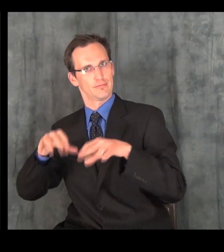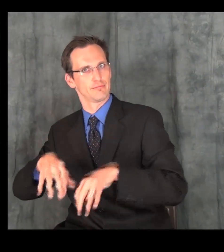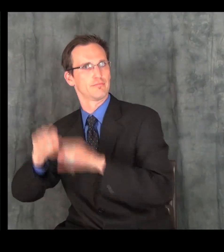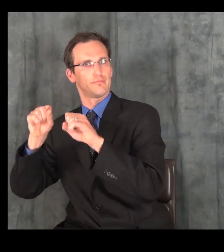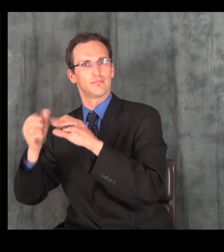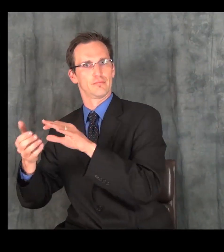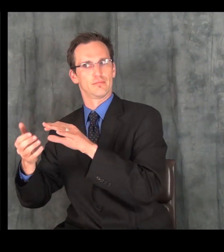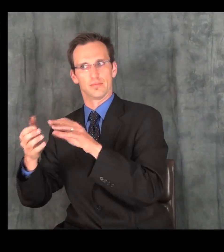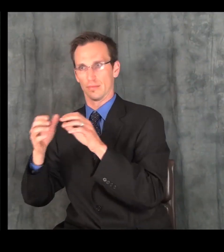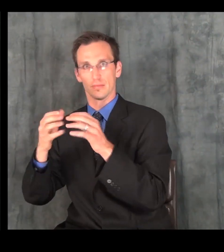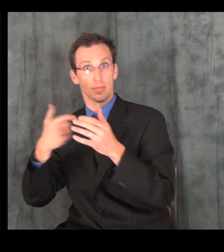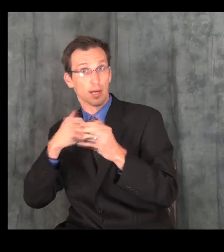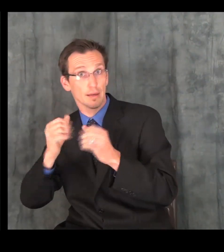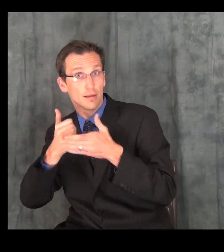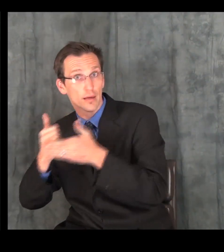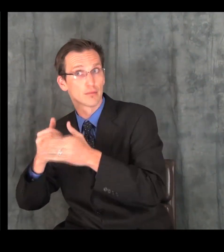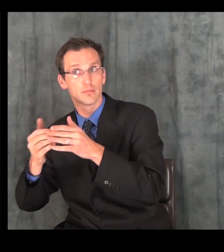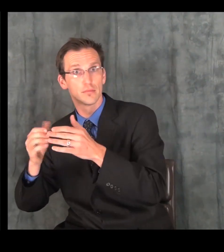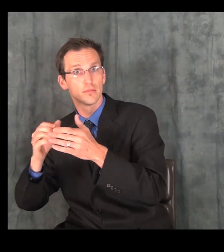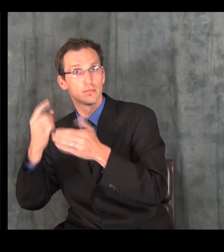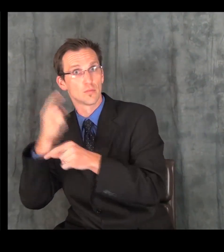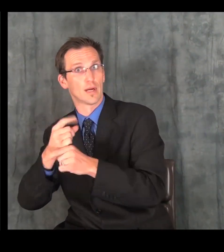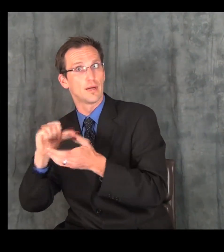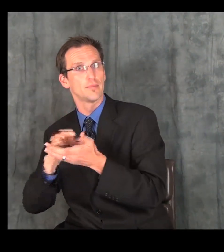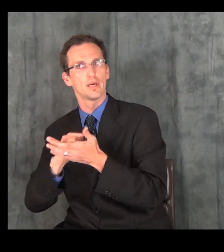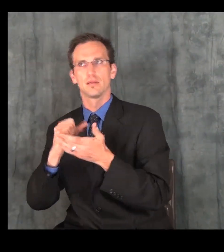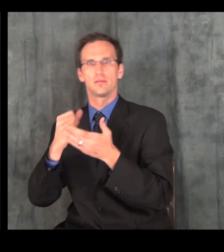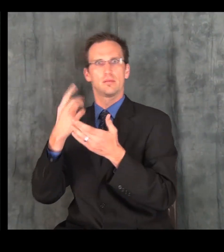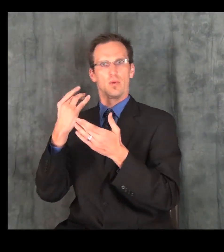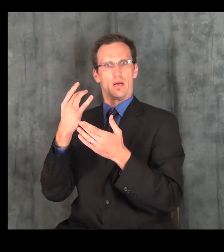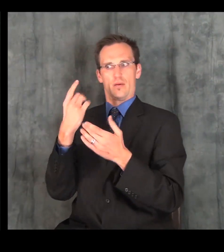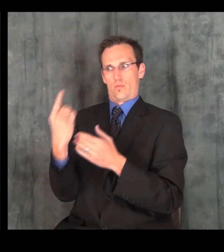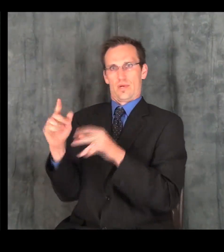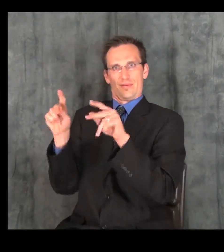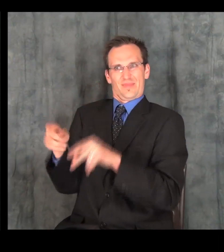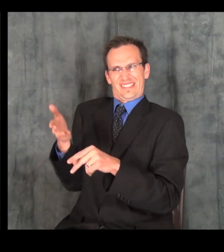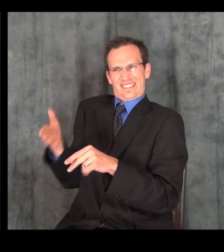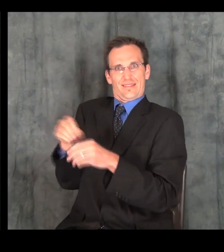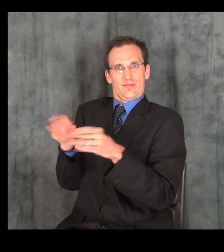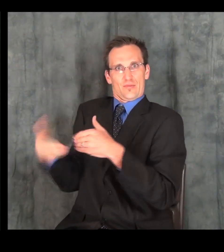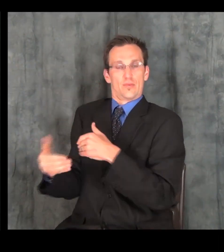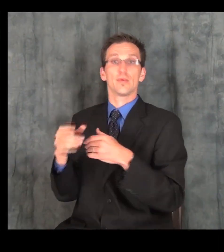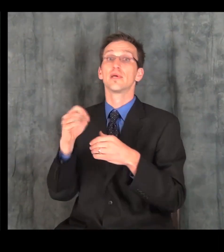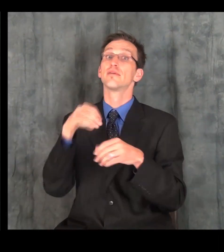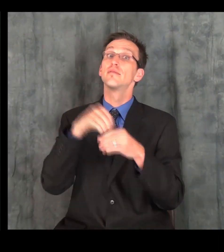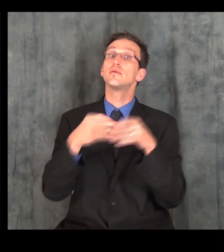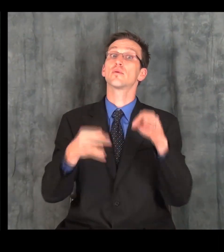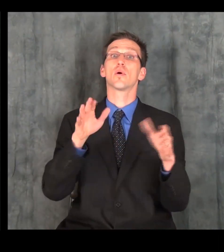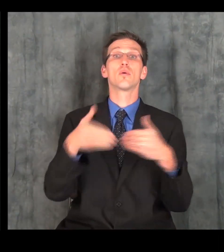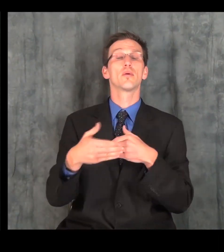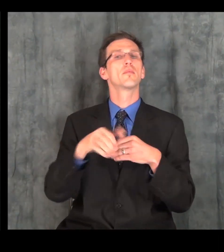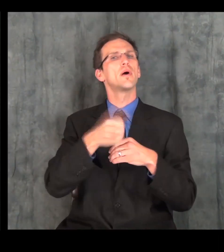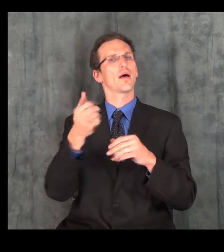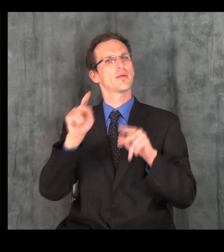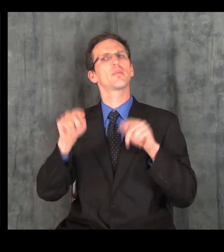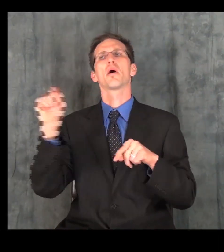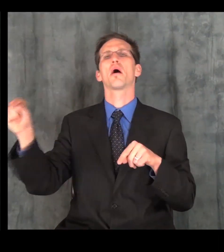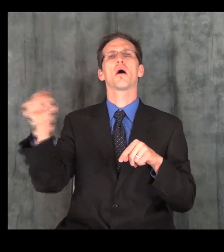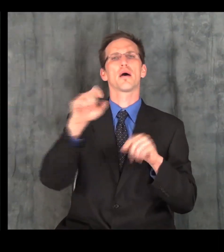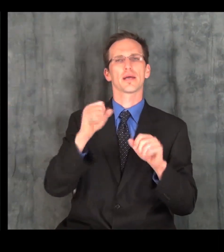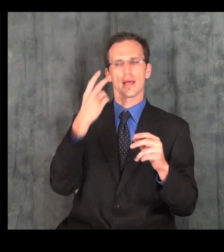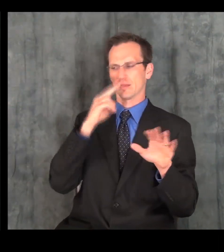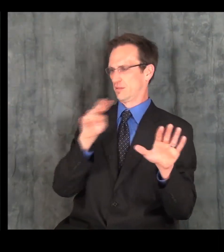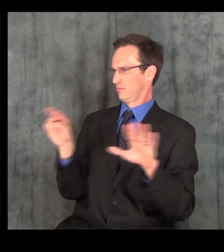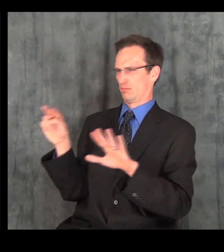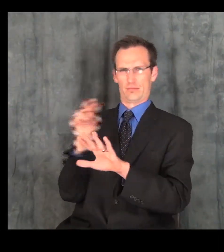he was the only person that could have done that, because there was nobody else in that room with them that might, if it was in a courtroom, it might have become apparent